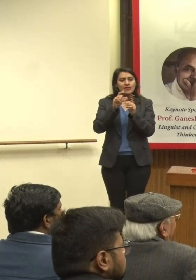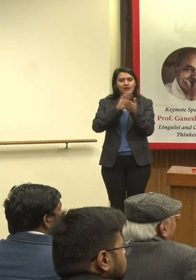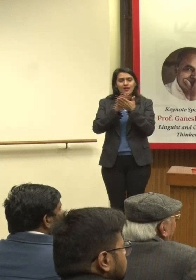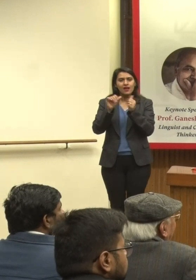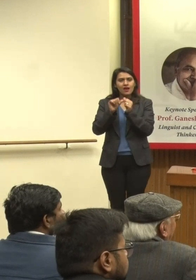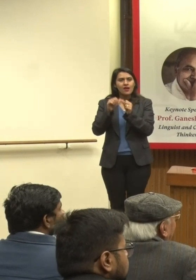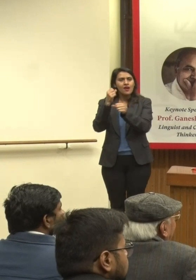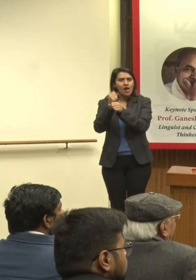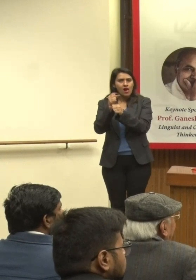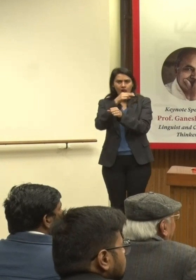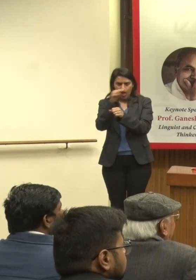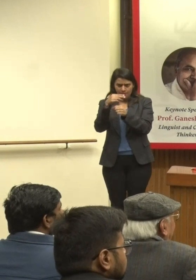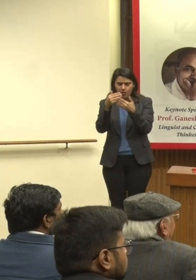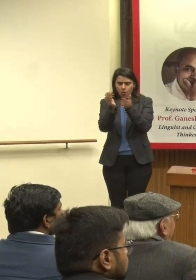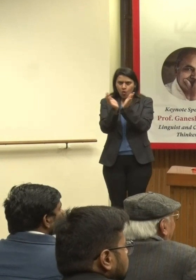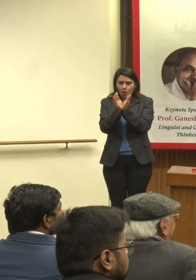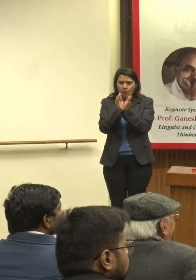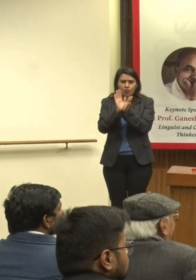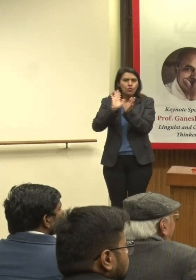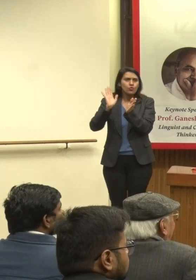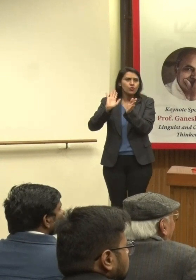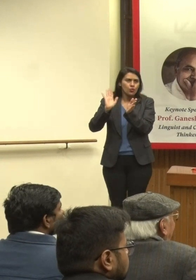community.